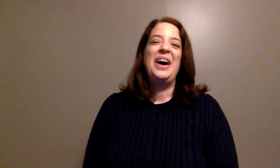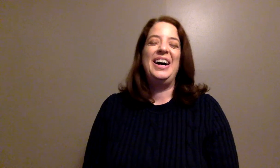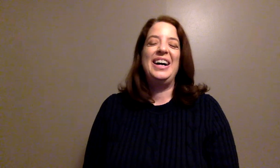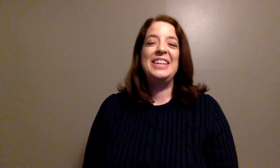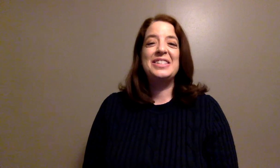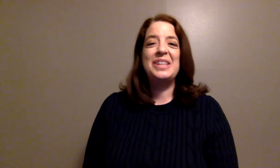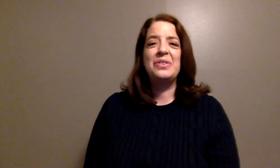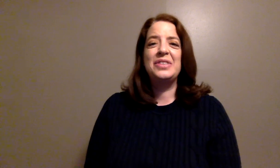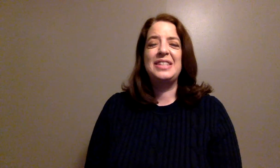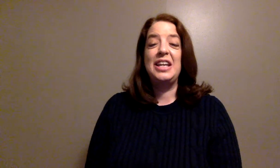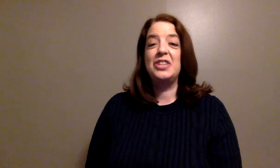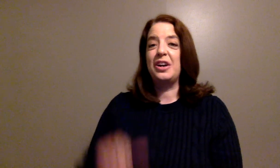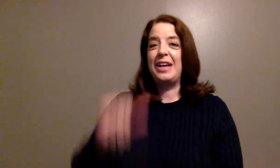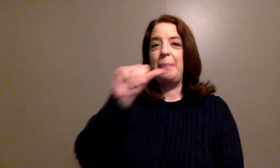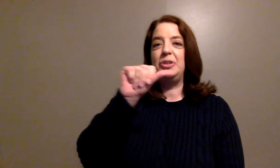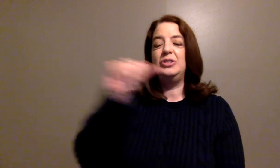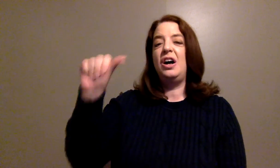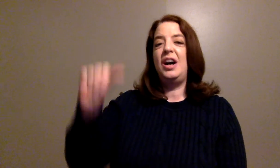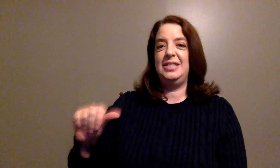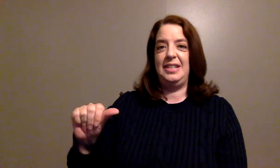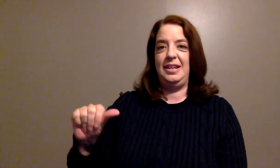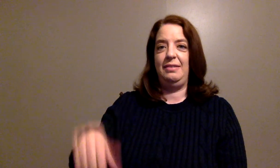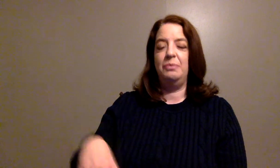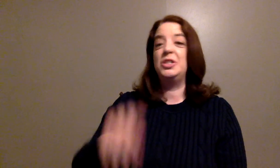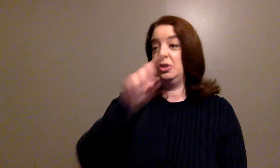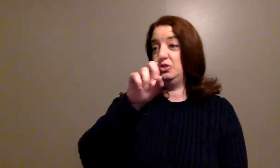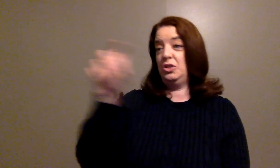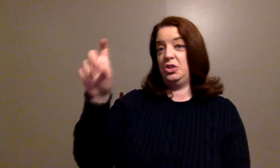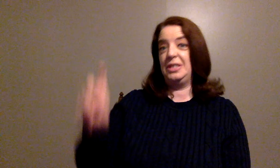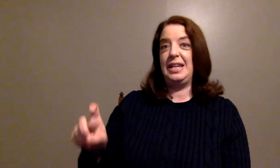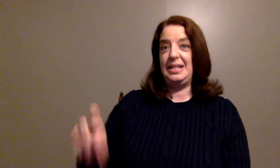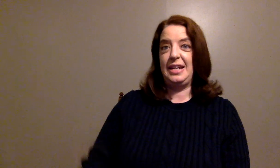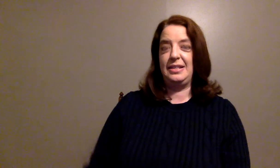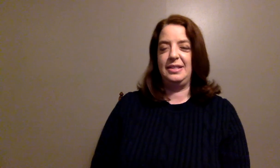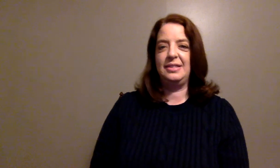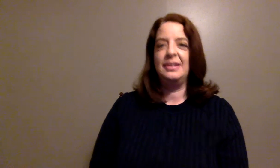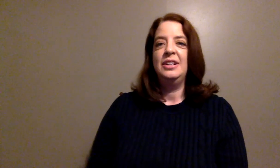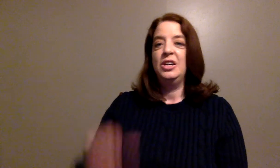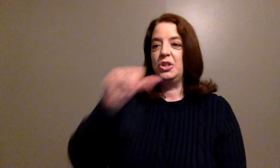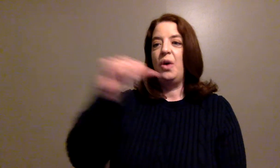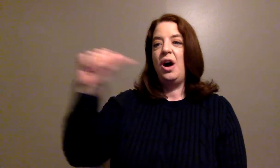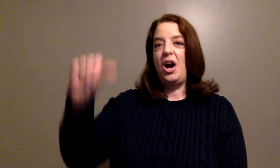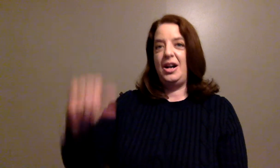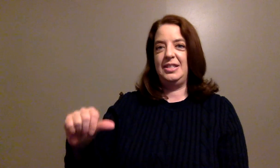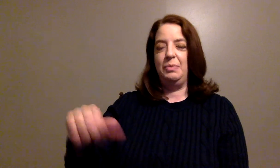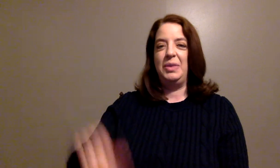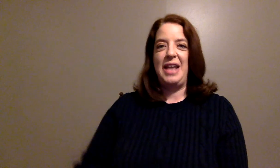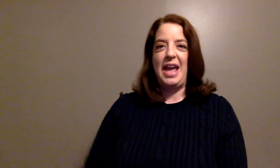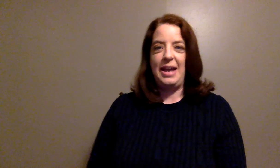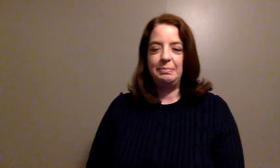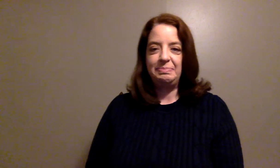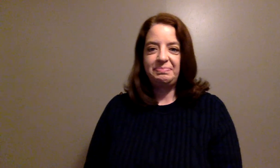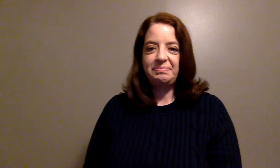In the center of the state is our capital, Austin, which looks just like Texas. So Austin with an A.